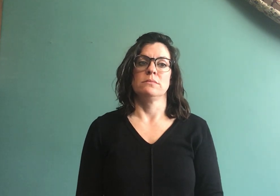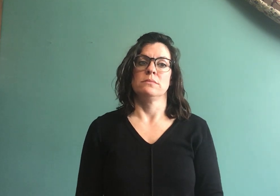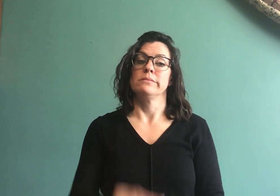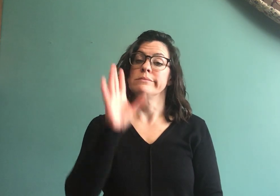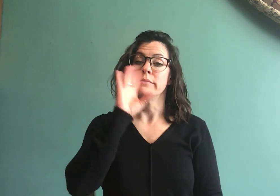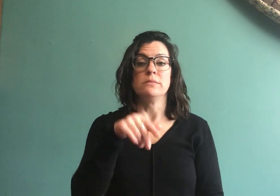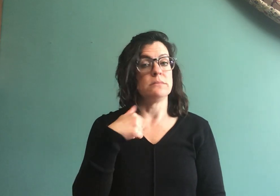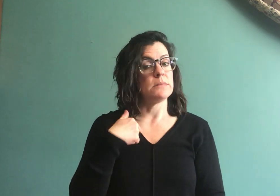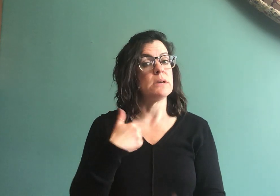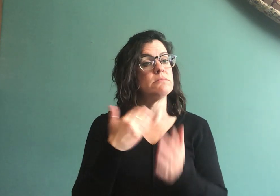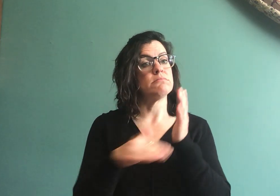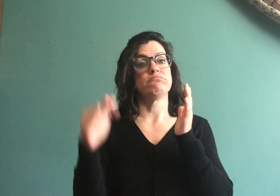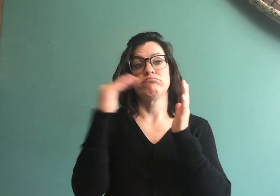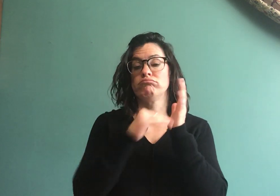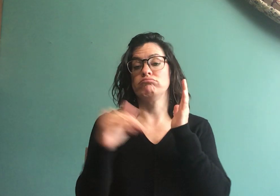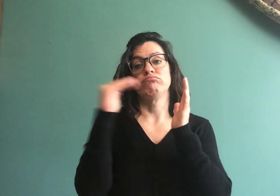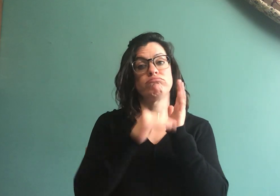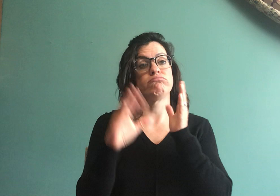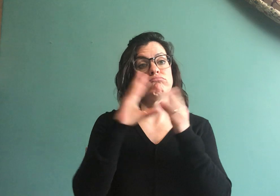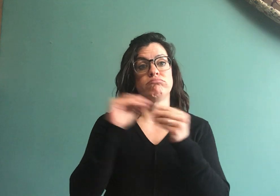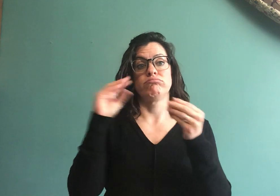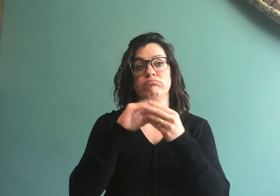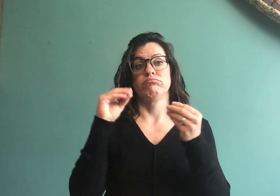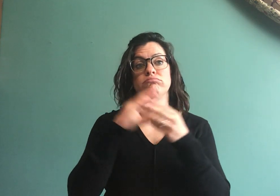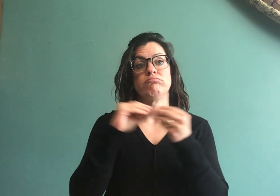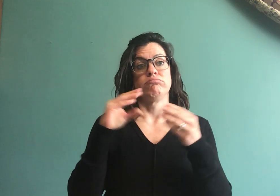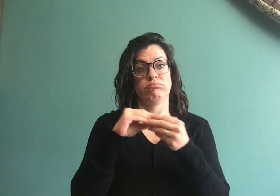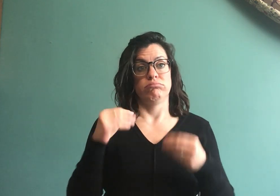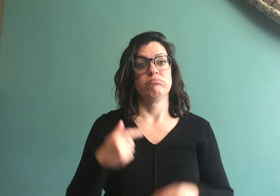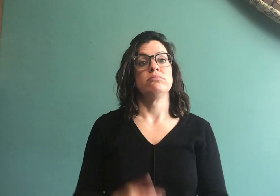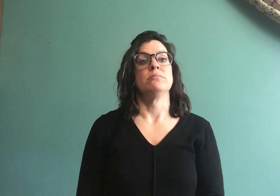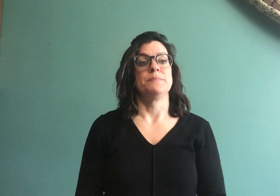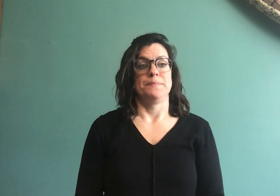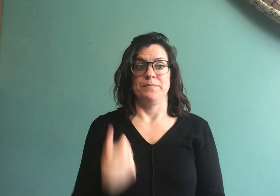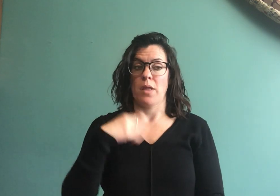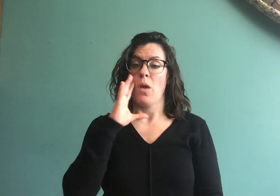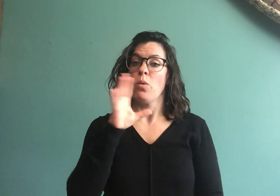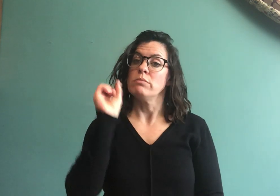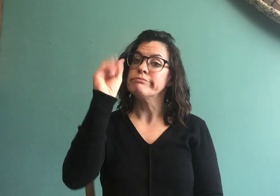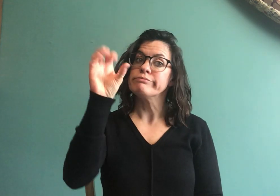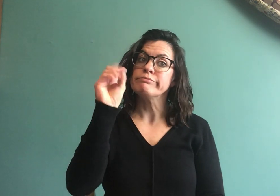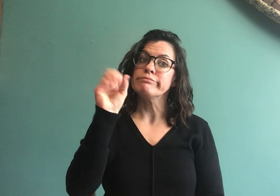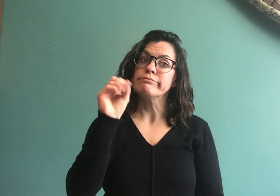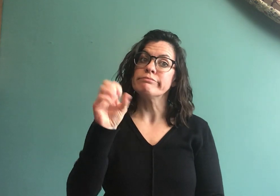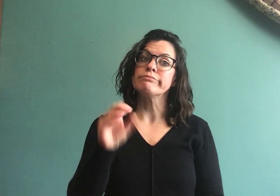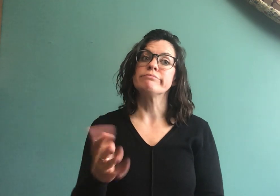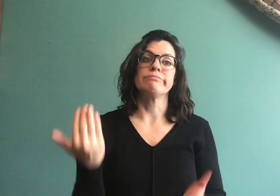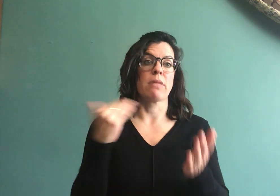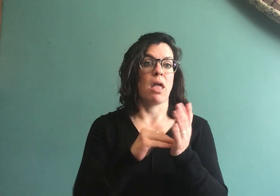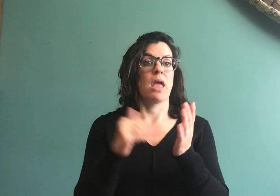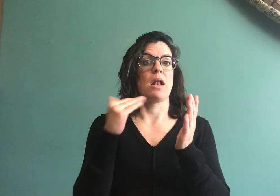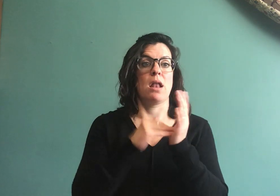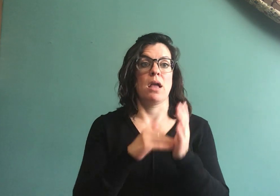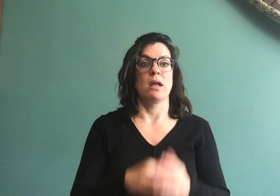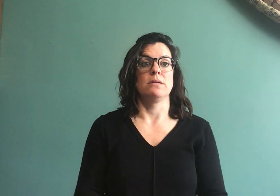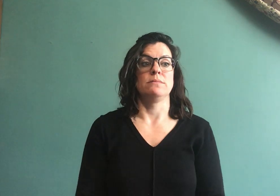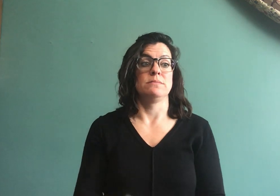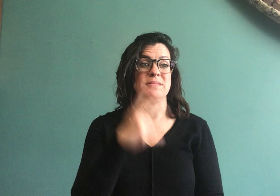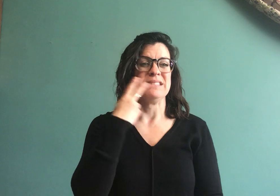make sure that we remember things we've done in the past. Now, real quick, look at this bad boy. 1, 2, 3, 4, 5